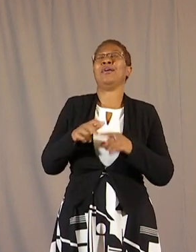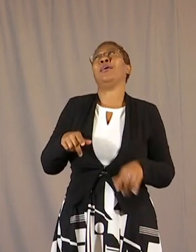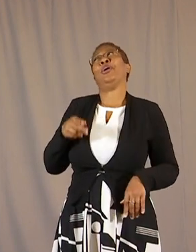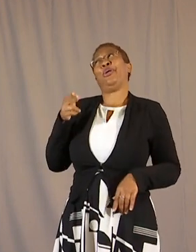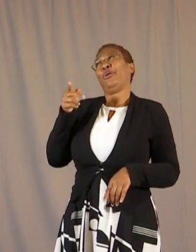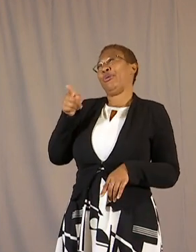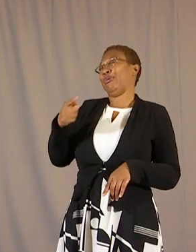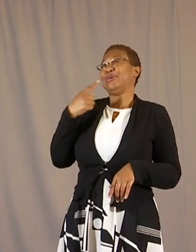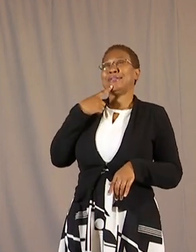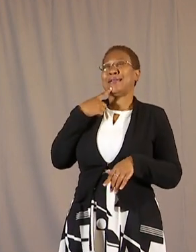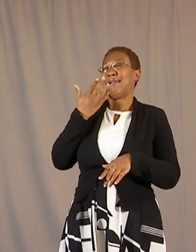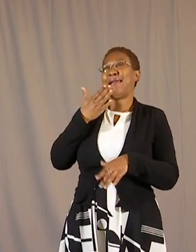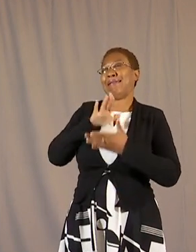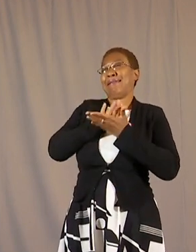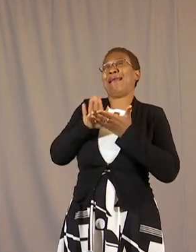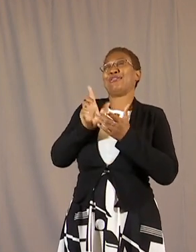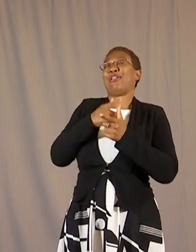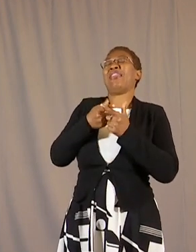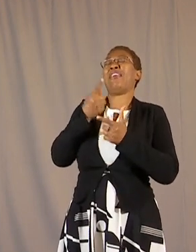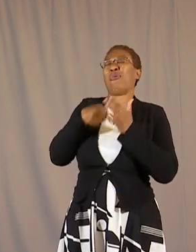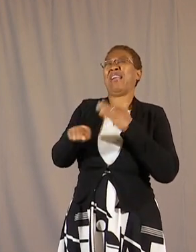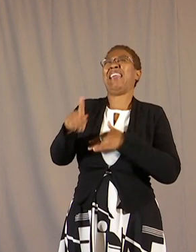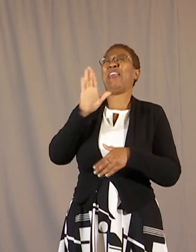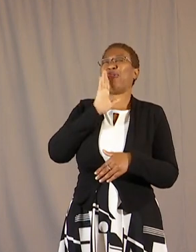say sometimes.